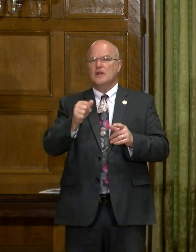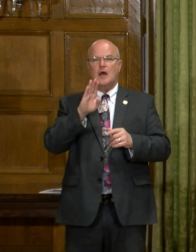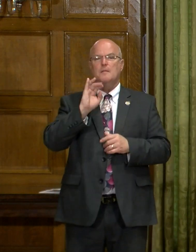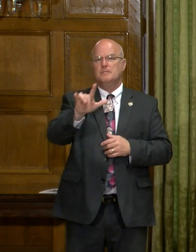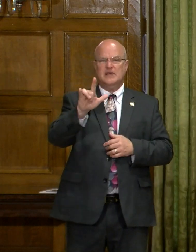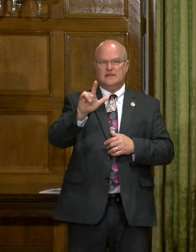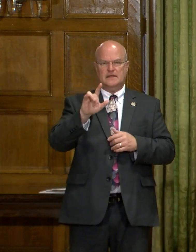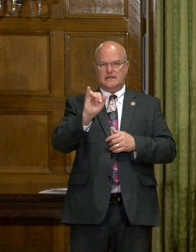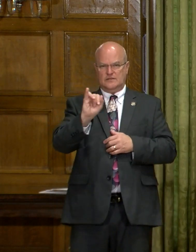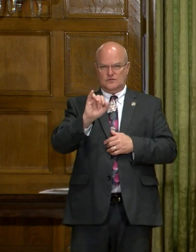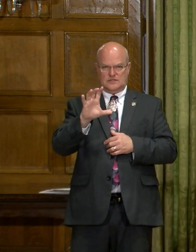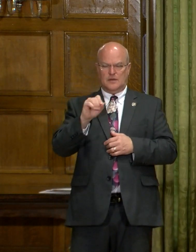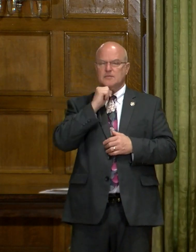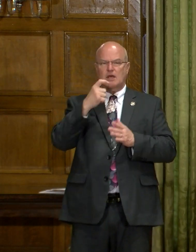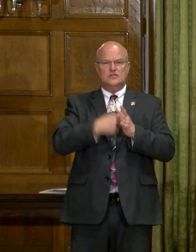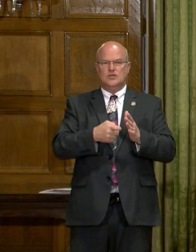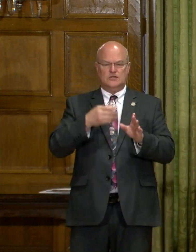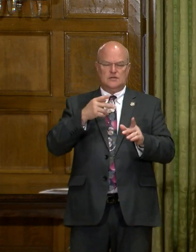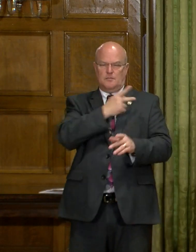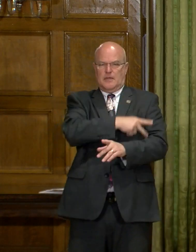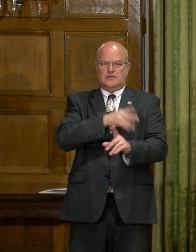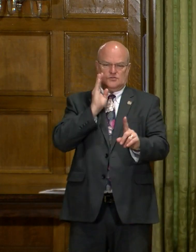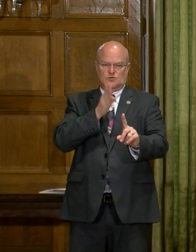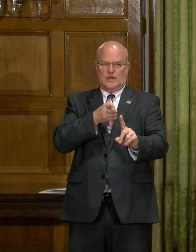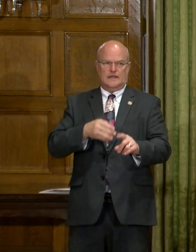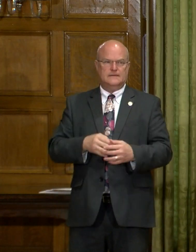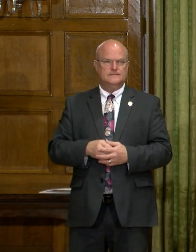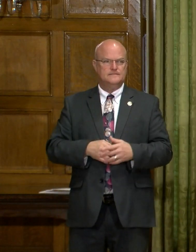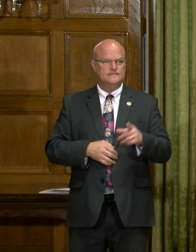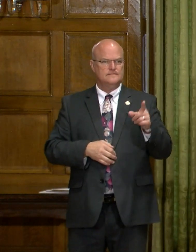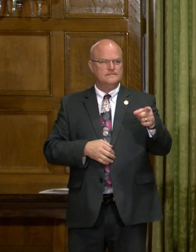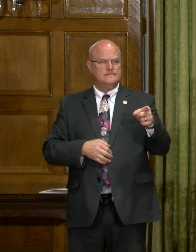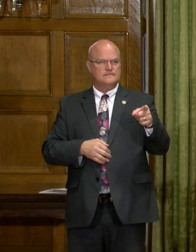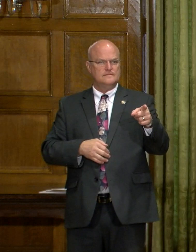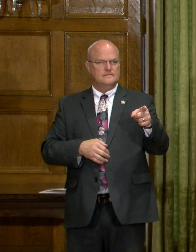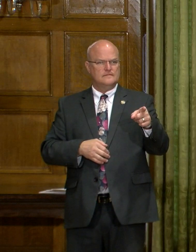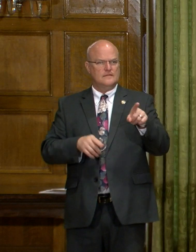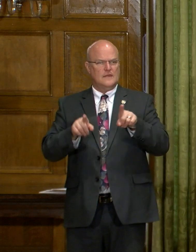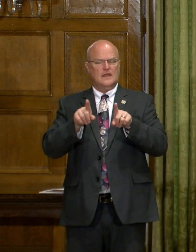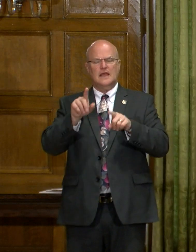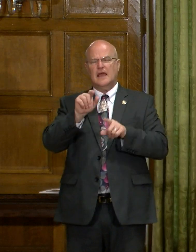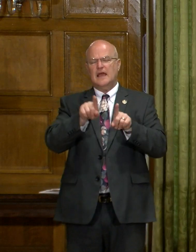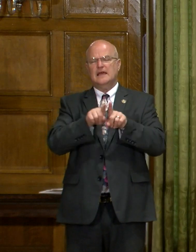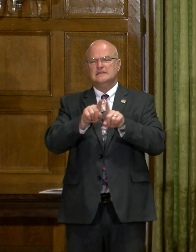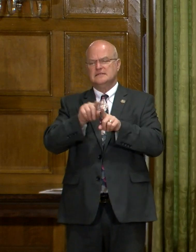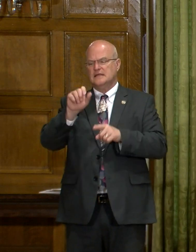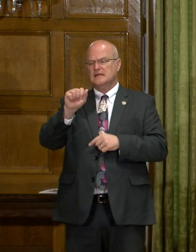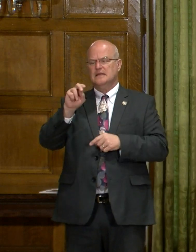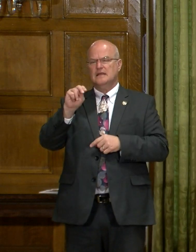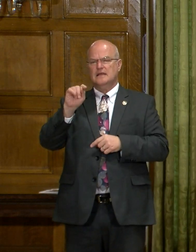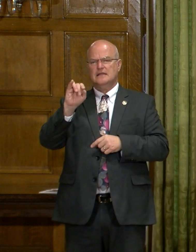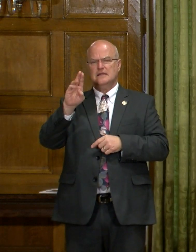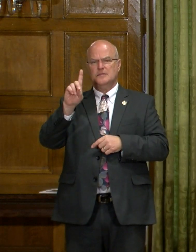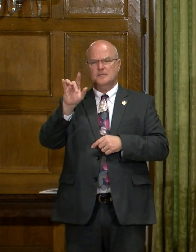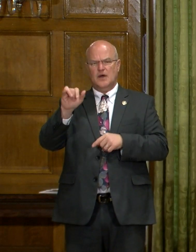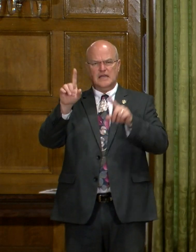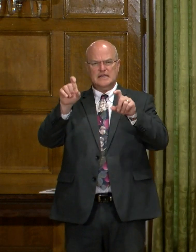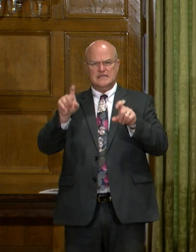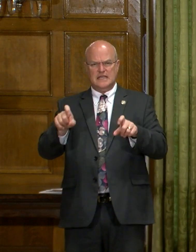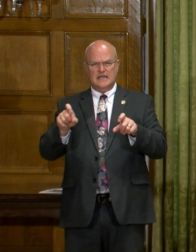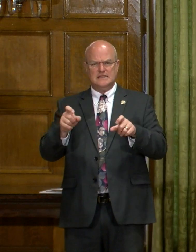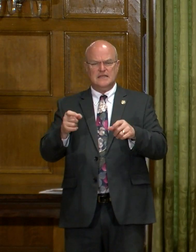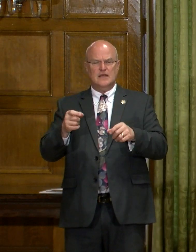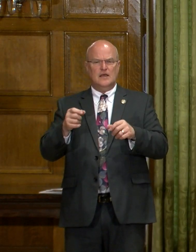not billing insurance and we're not charging patients directly. Yes, ma'am. As antibody tests become available to consumers, is there